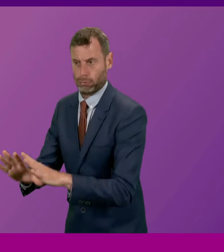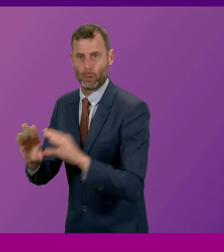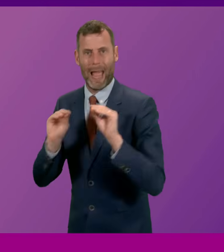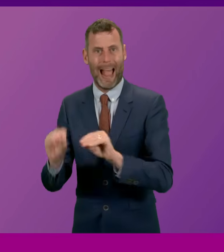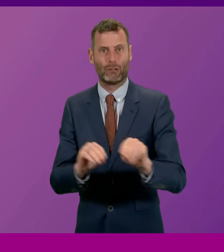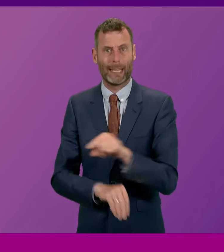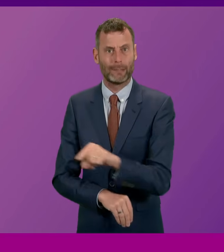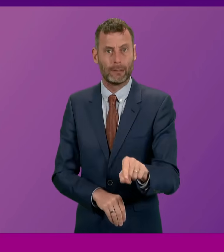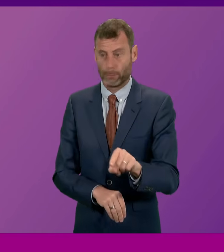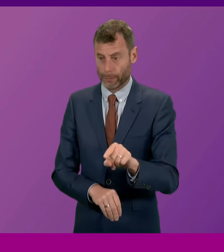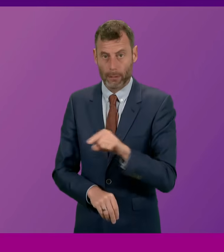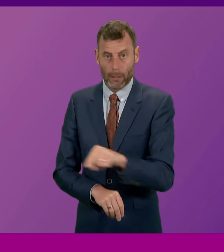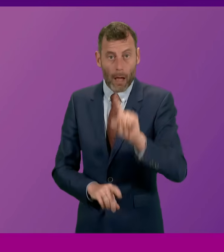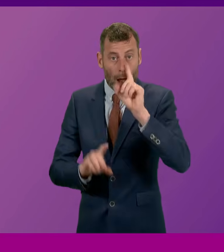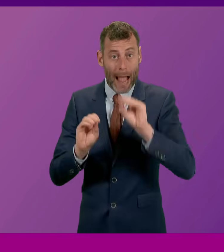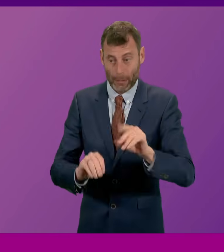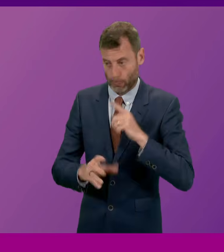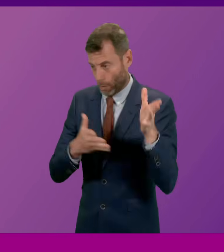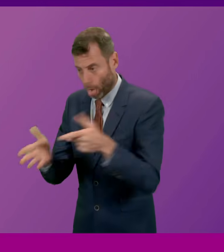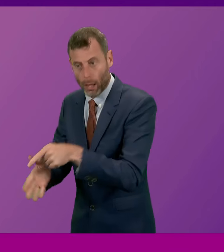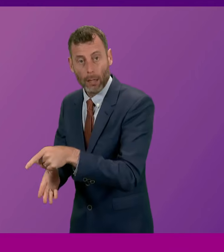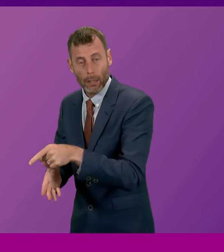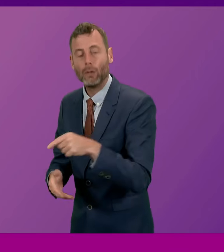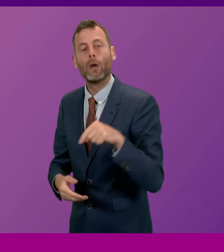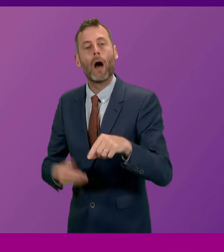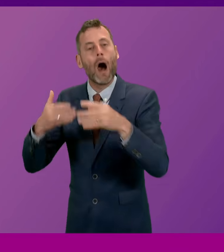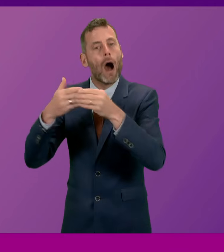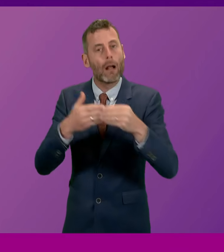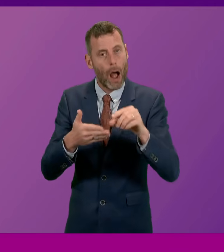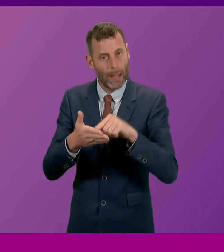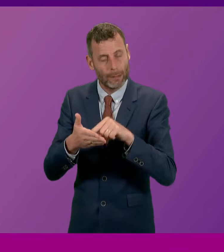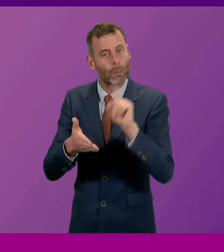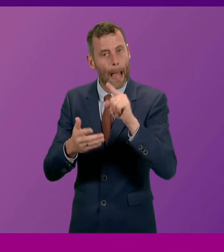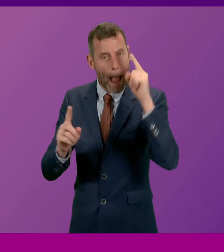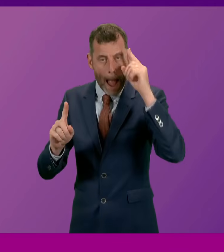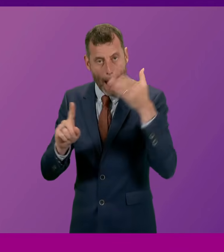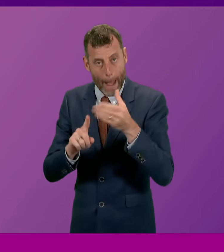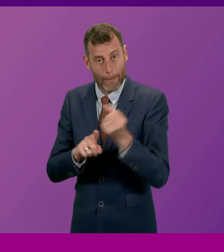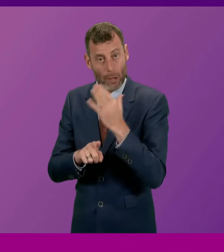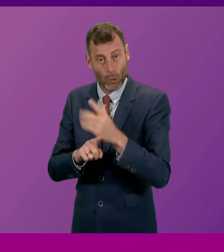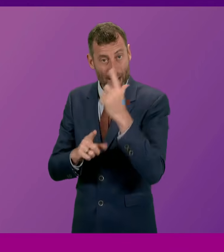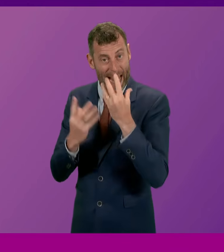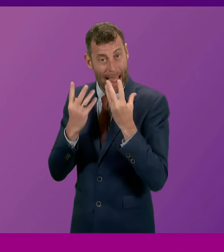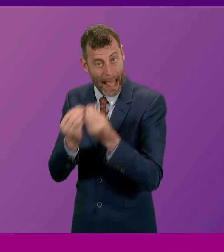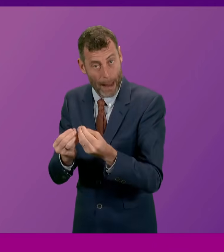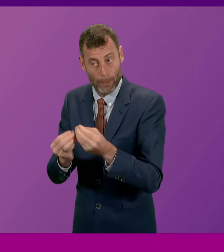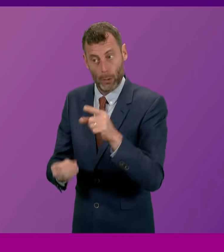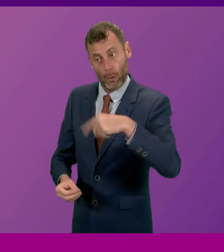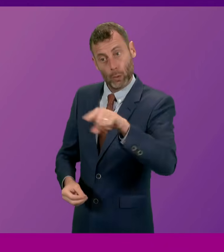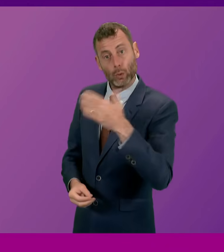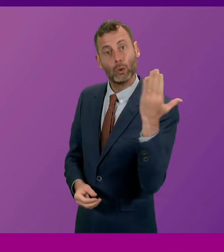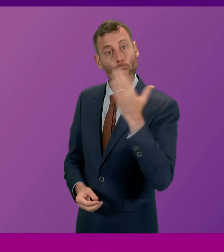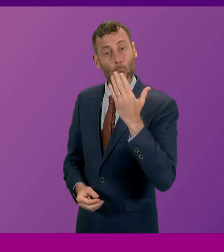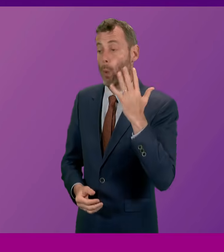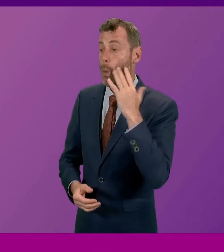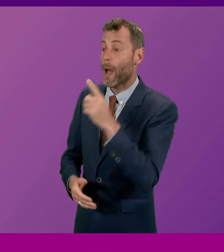pupils. And the challenge, and what the guidance is focused on, is making sure that we have in place the necessary steps and measures to ensure that